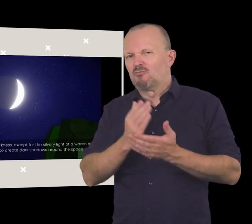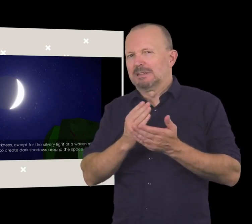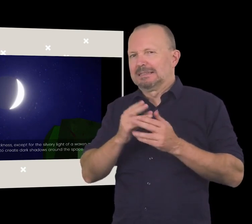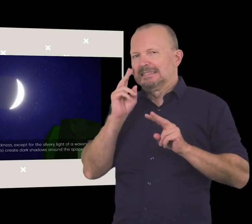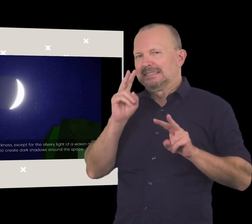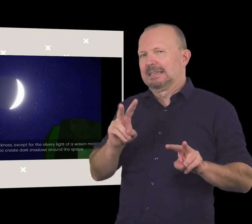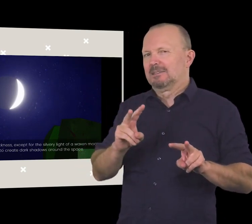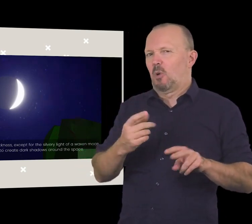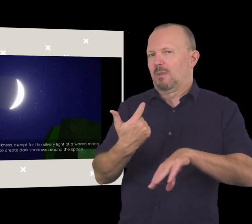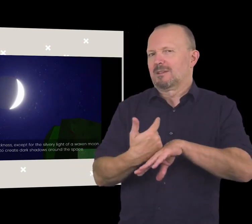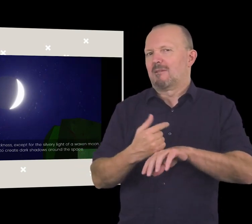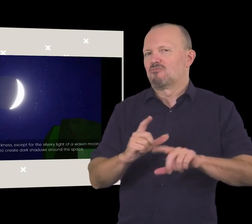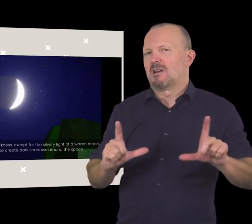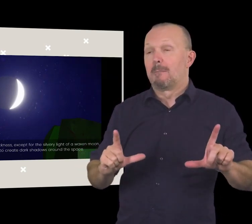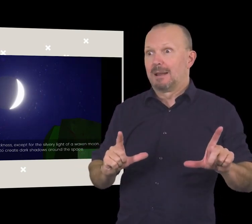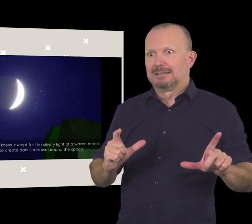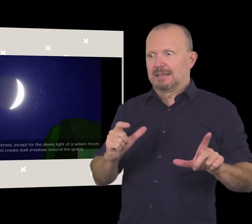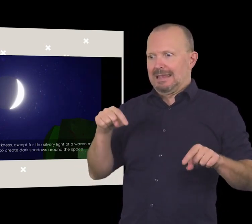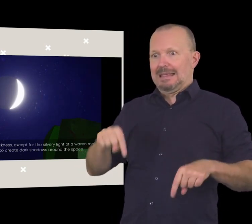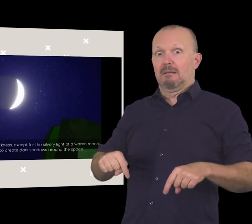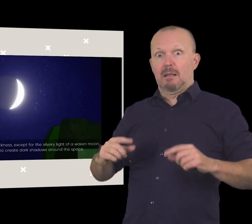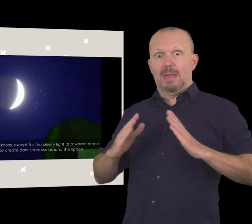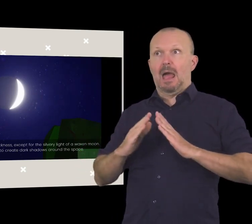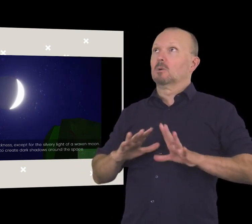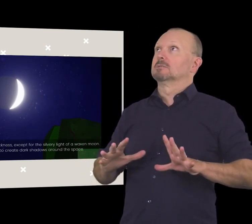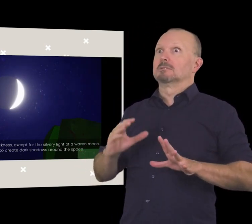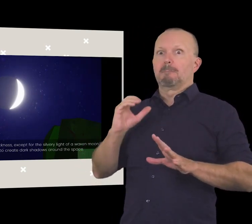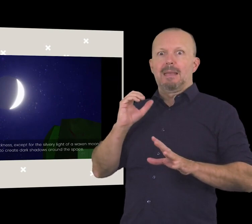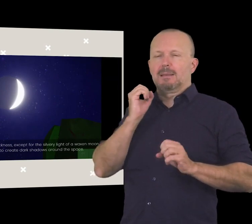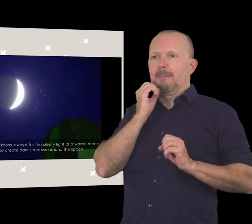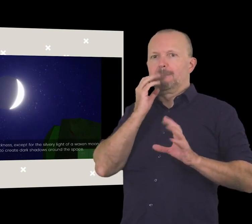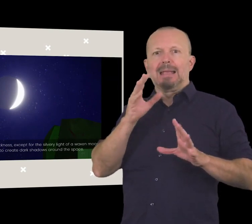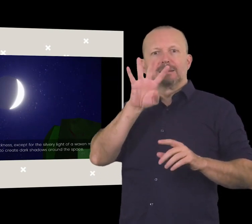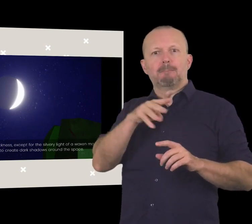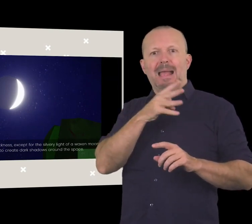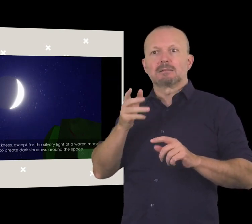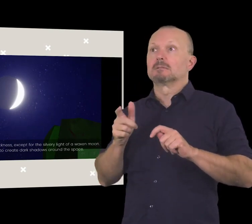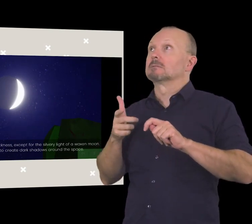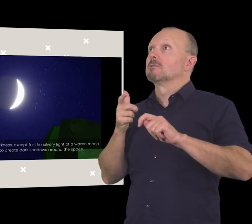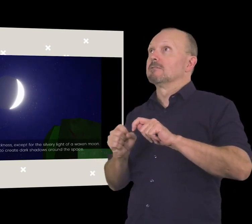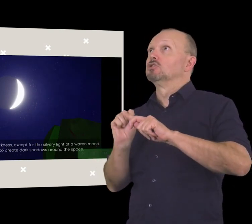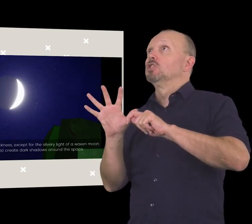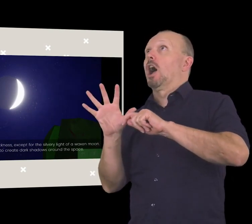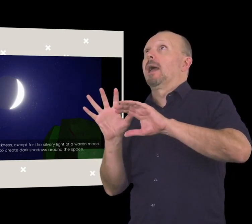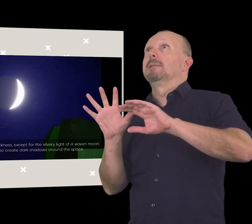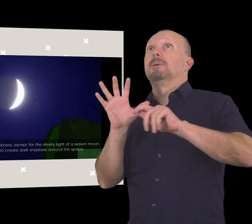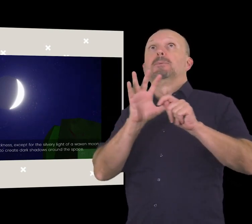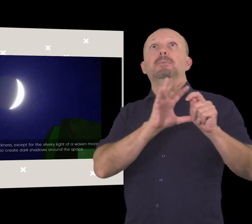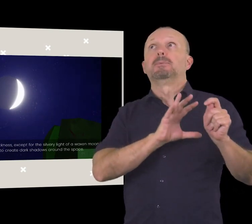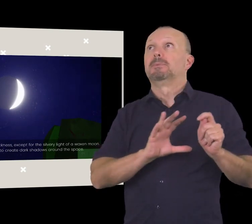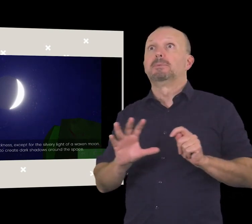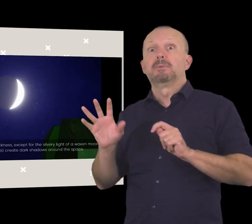I can't really see this, but actually it's making these incredible patterns that are actually all around